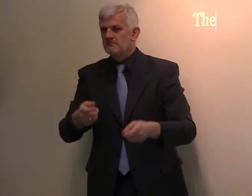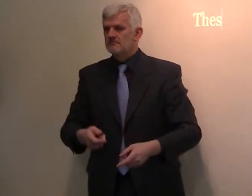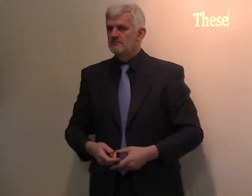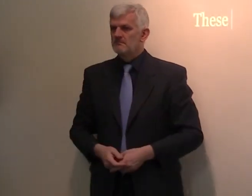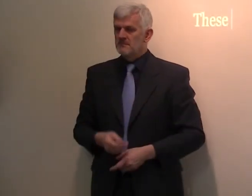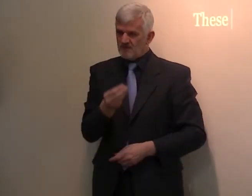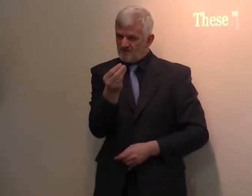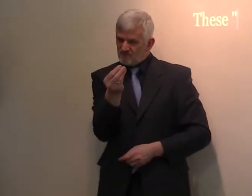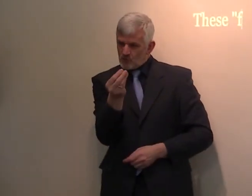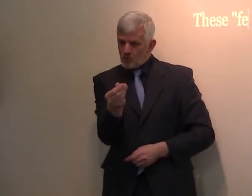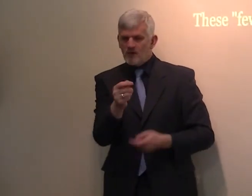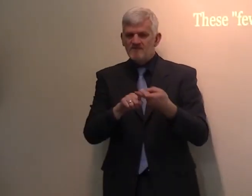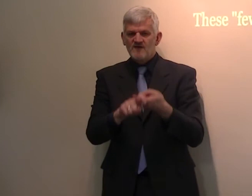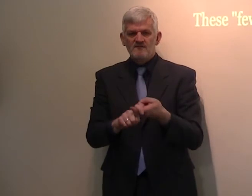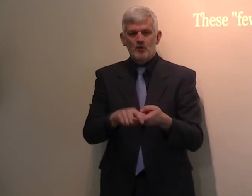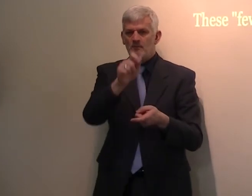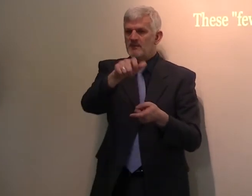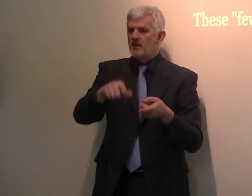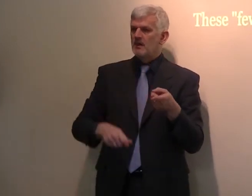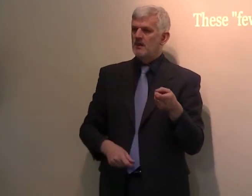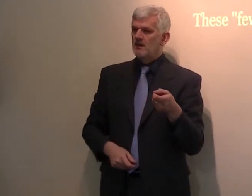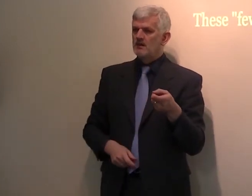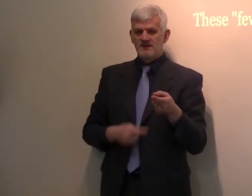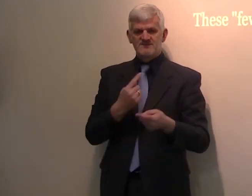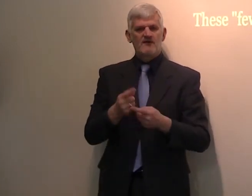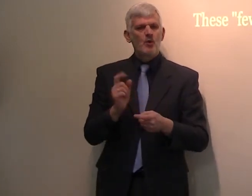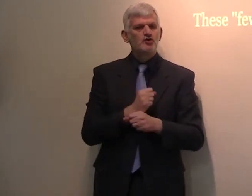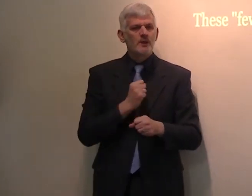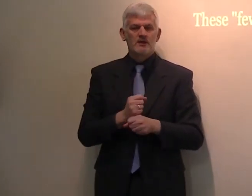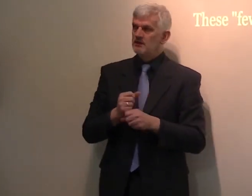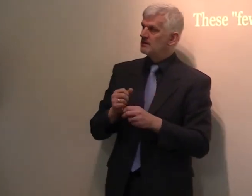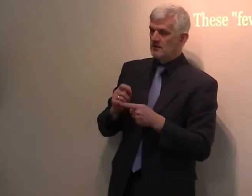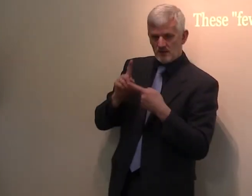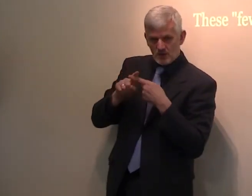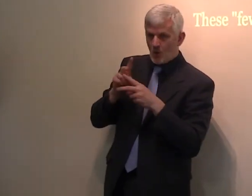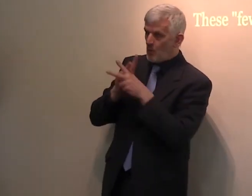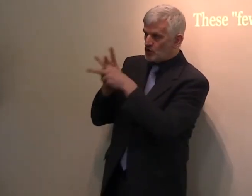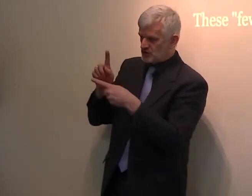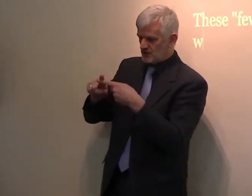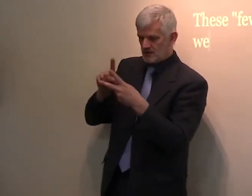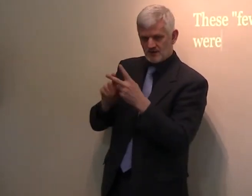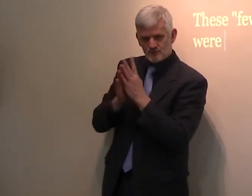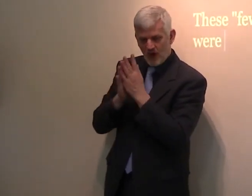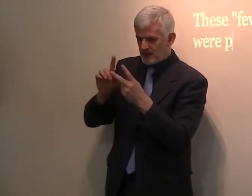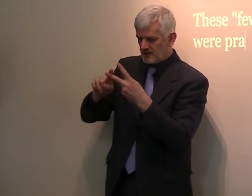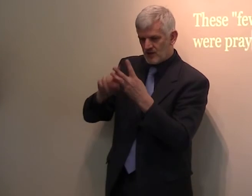the few number of faithful men, they were watching, they were praying, they were waiting, and they were